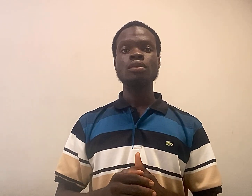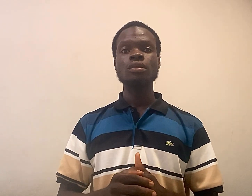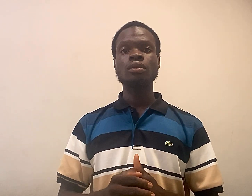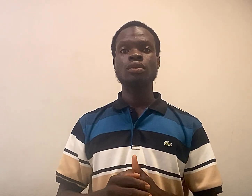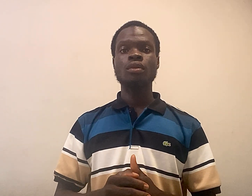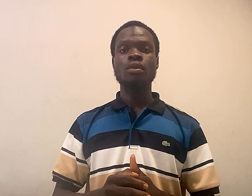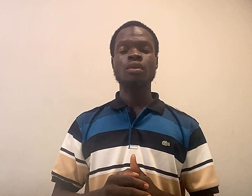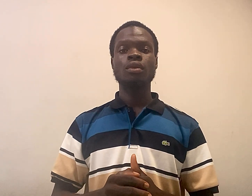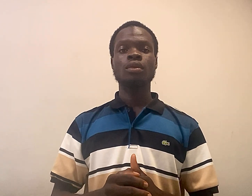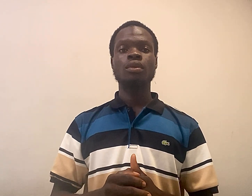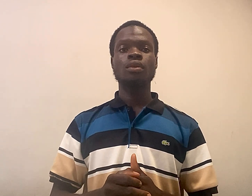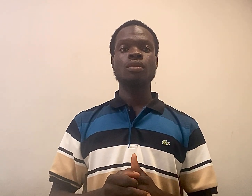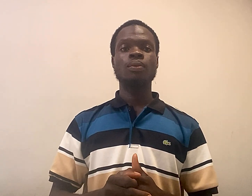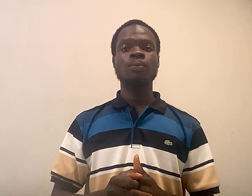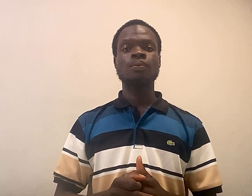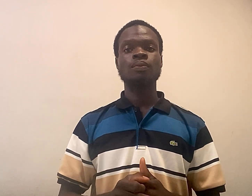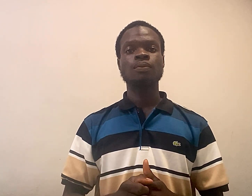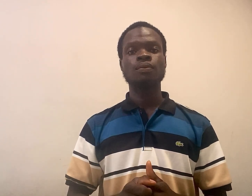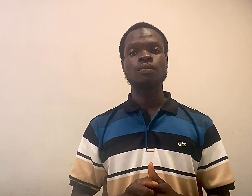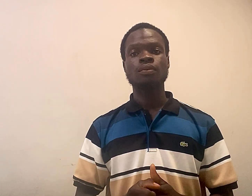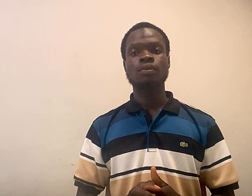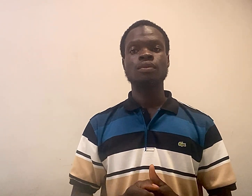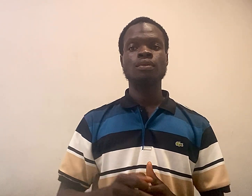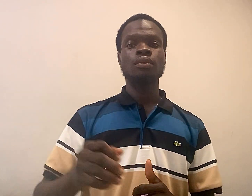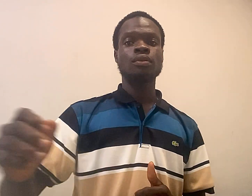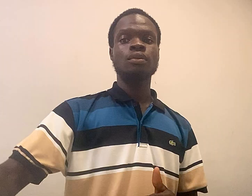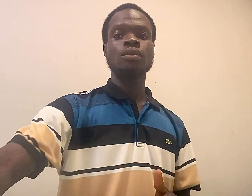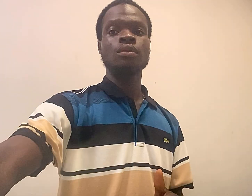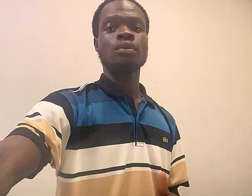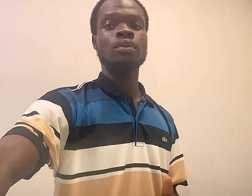and it starts to sound a little not like you, Grammarly can